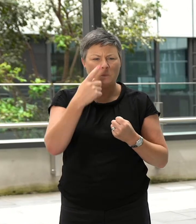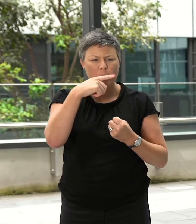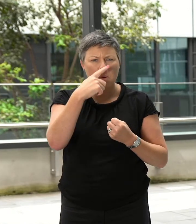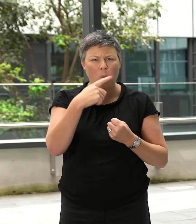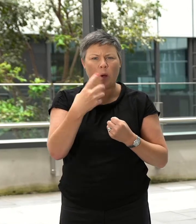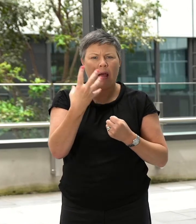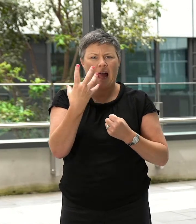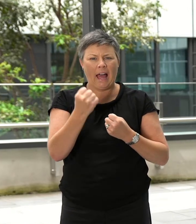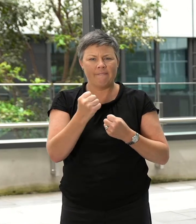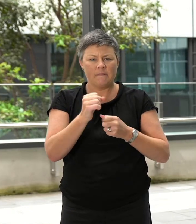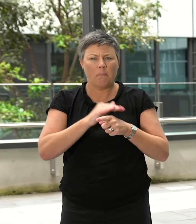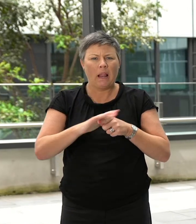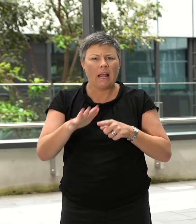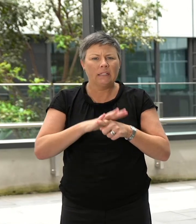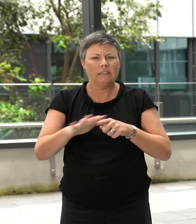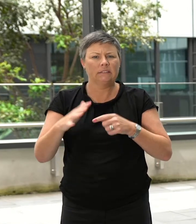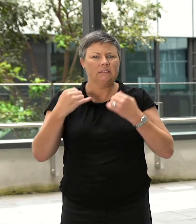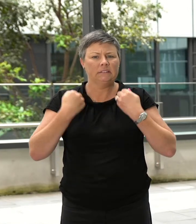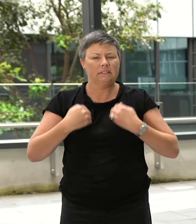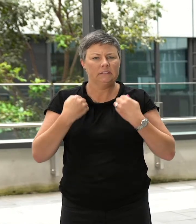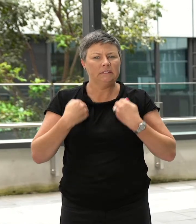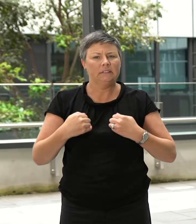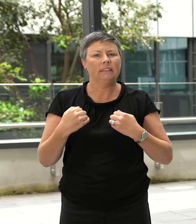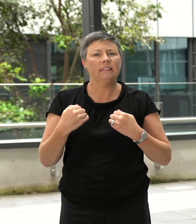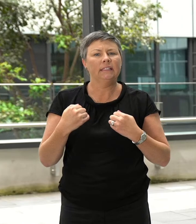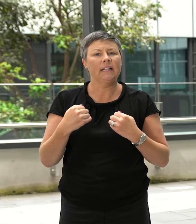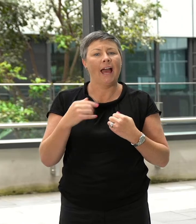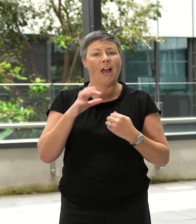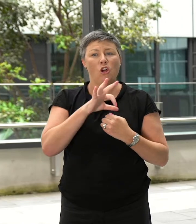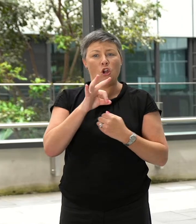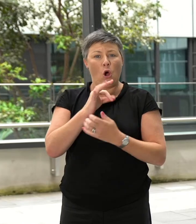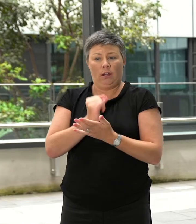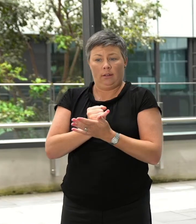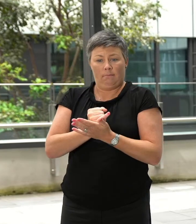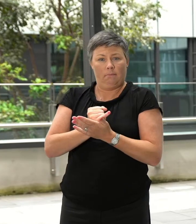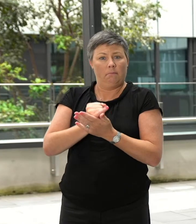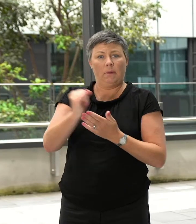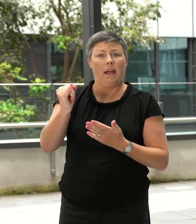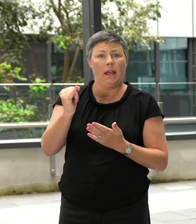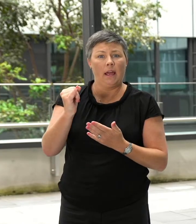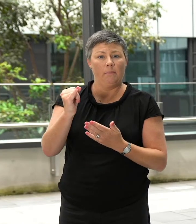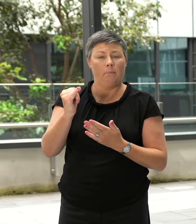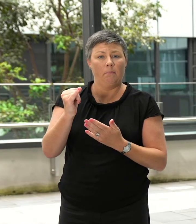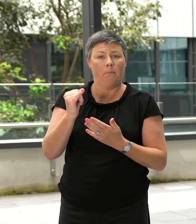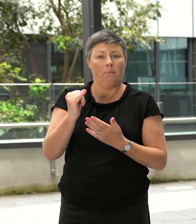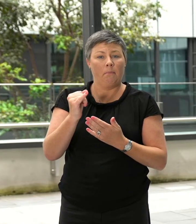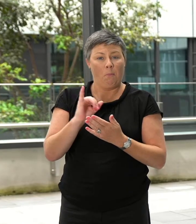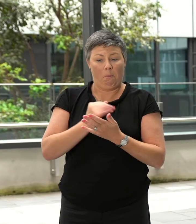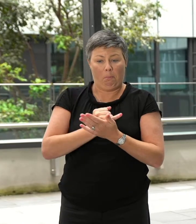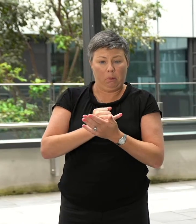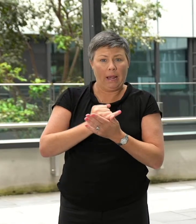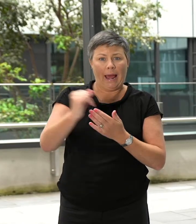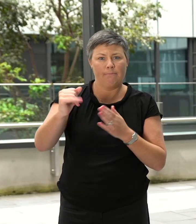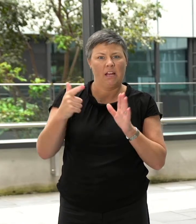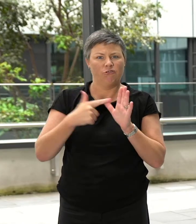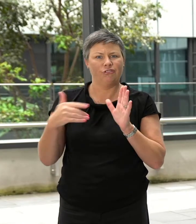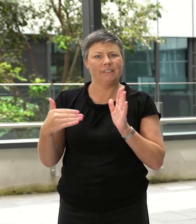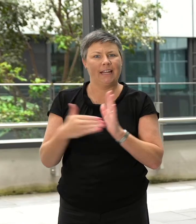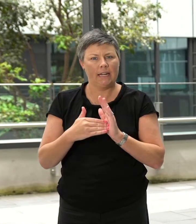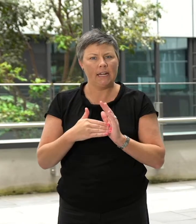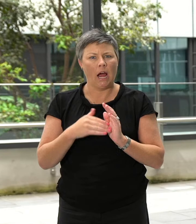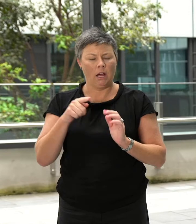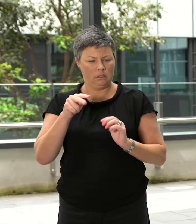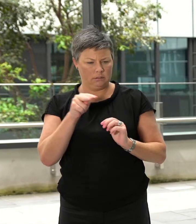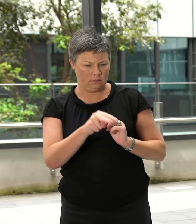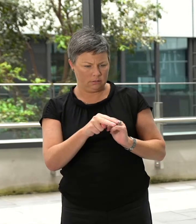was associated in time with the vaccine, and that's exactly what any system needs to do. They need to review what that means, what that signal means,